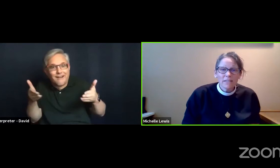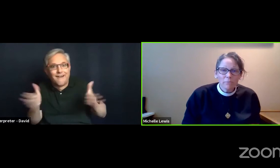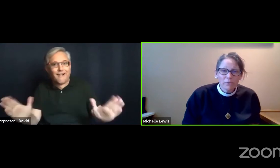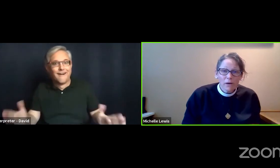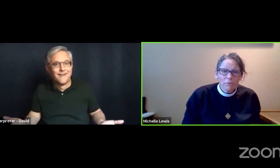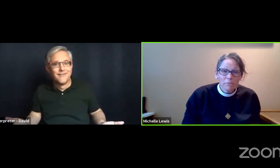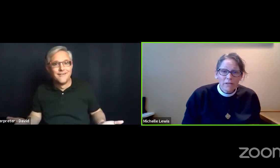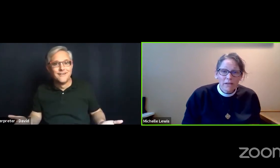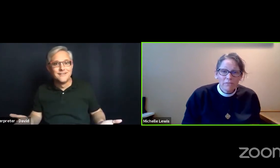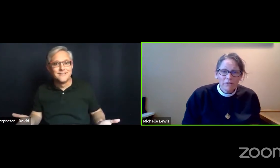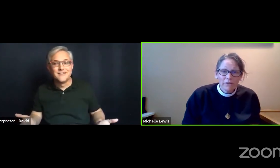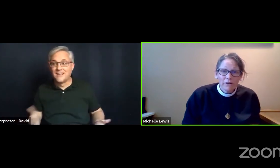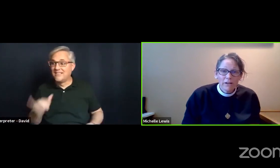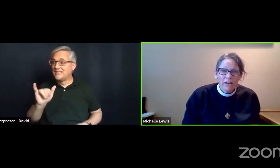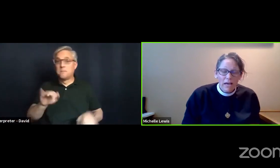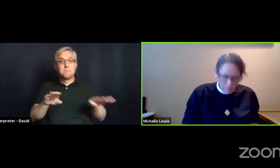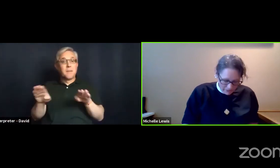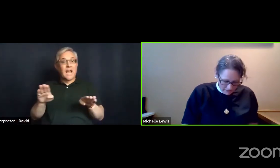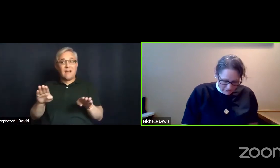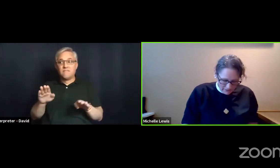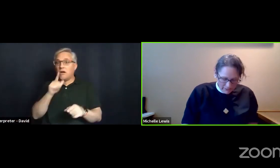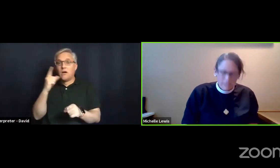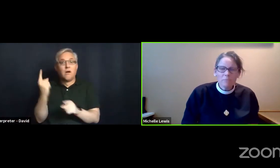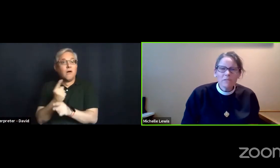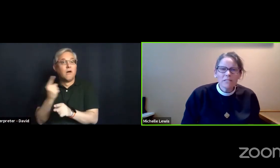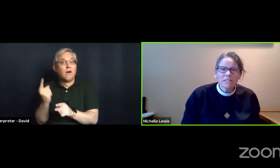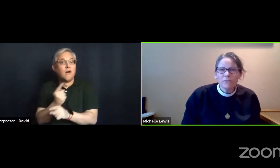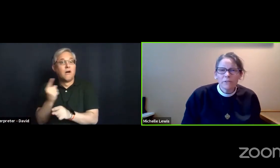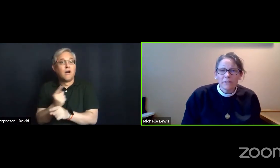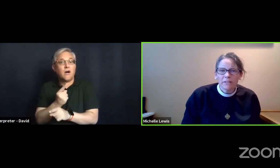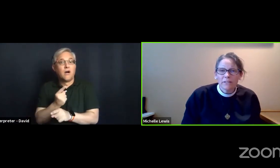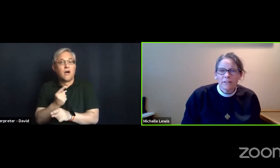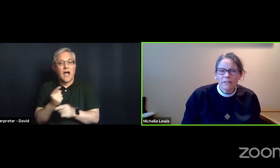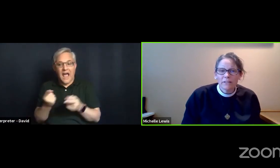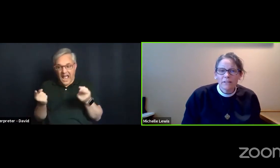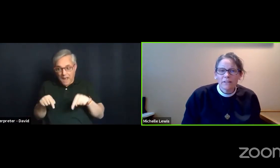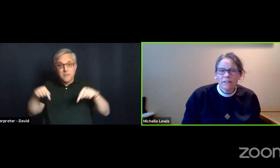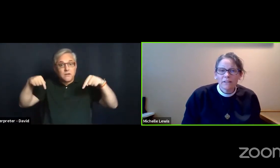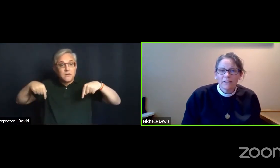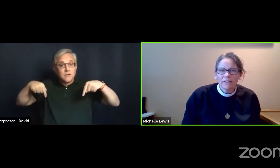This improper behavior happened in Minnesota,